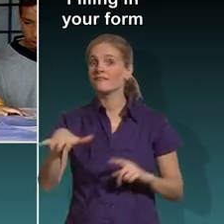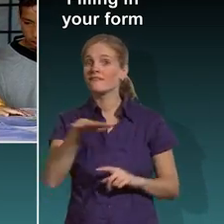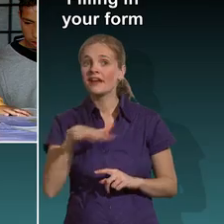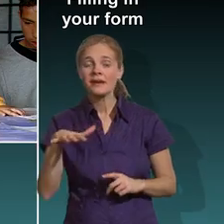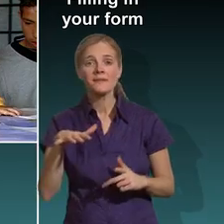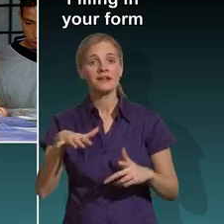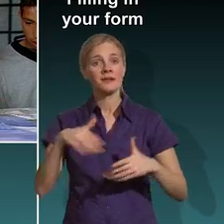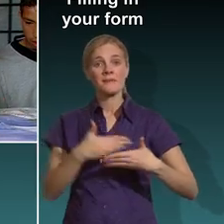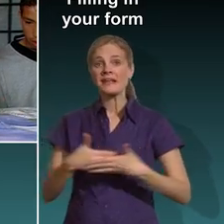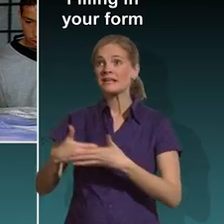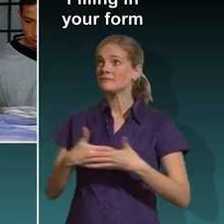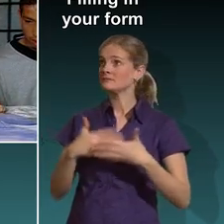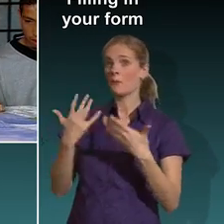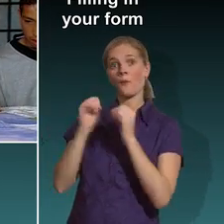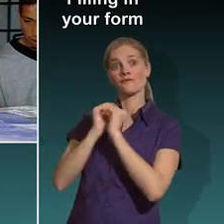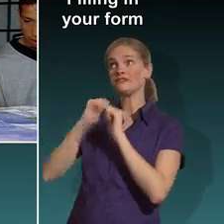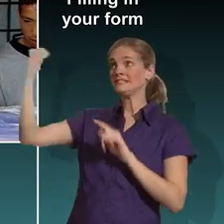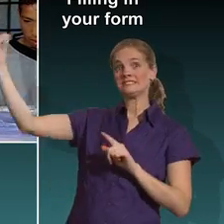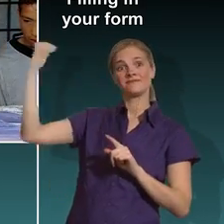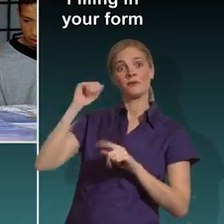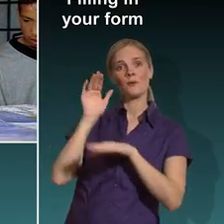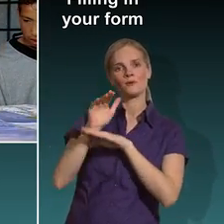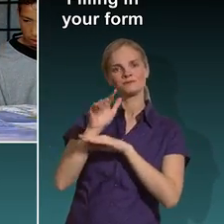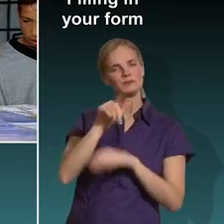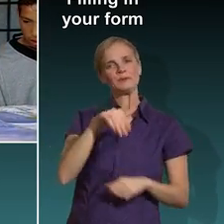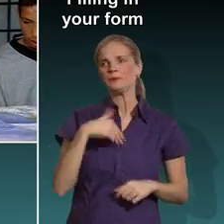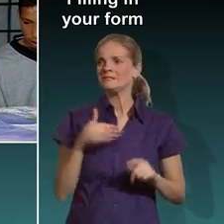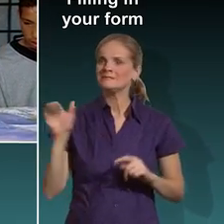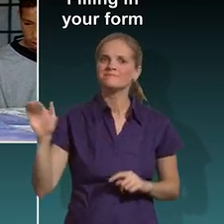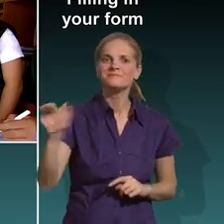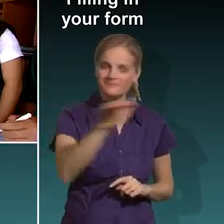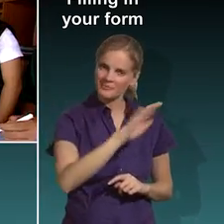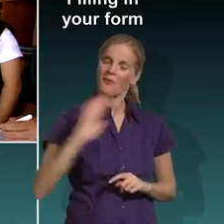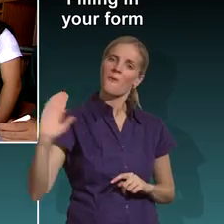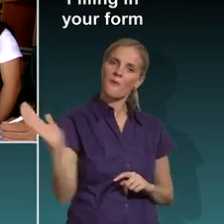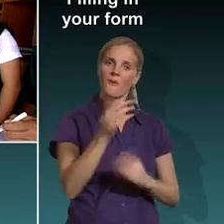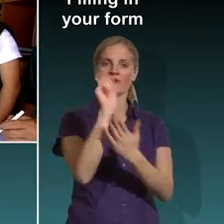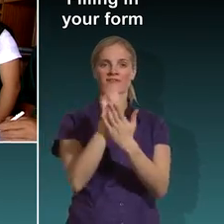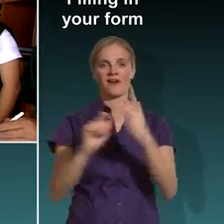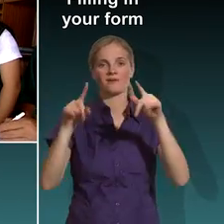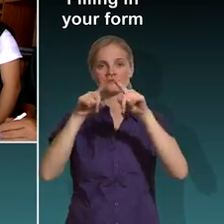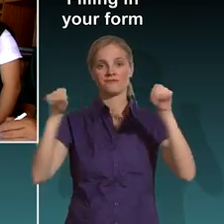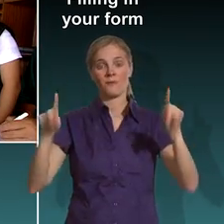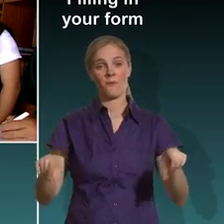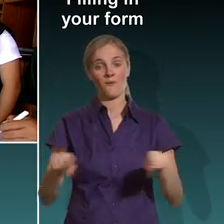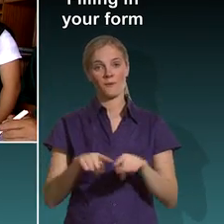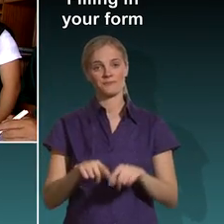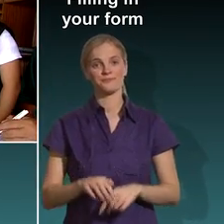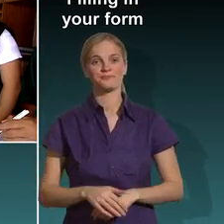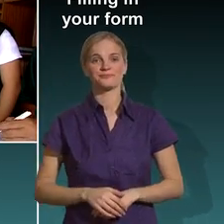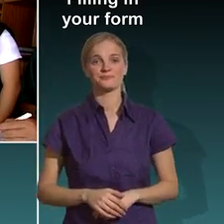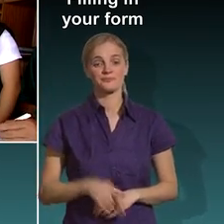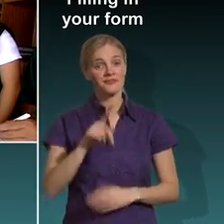If in your home you have children, family, babies, or even friends visiting from overseas, you have to remind all of them to fill in a